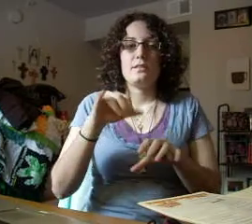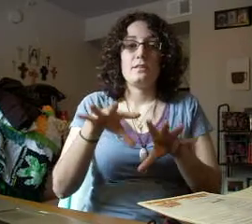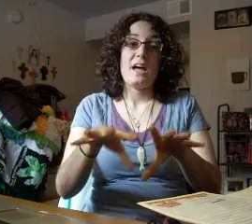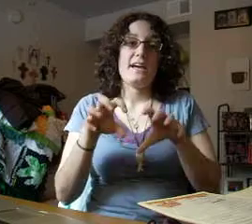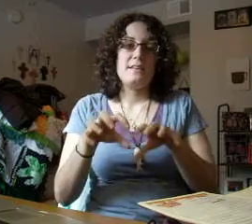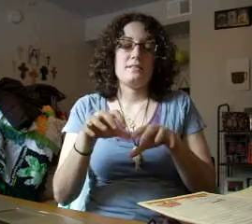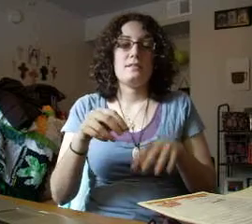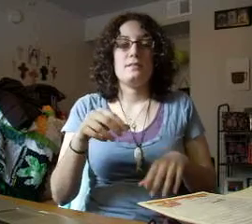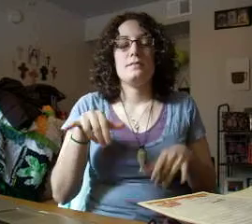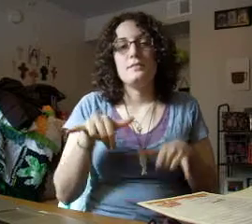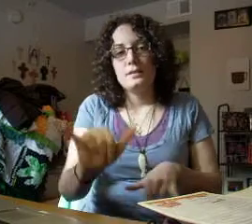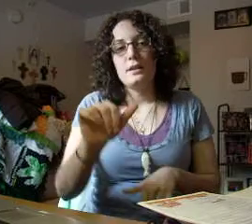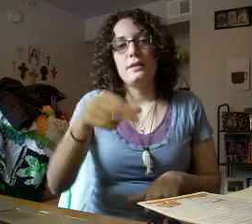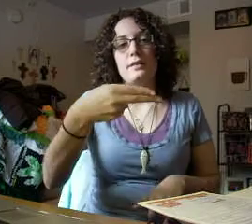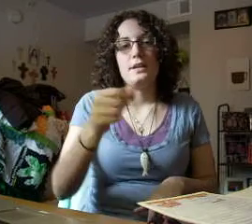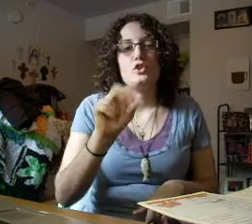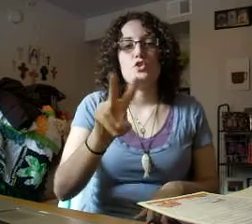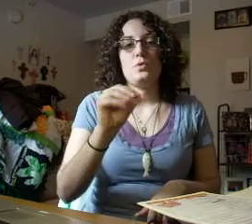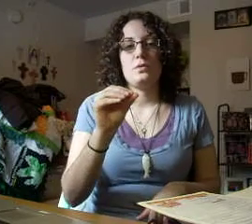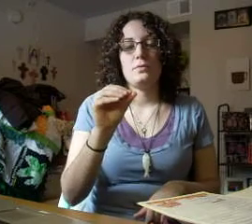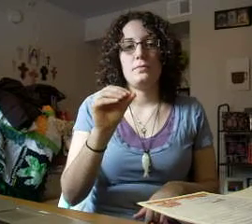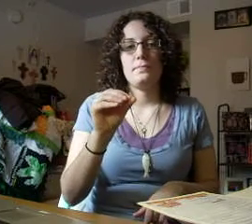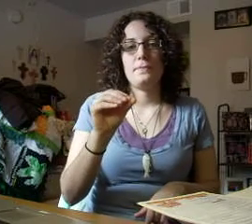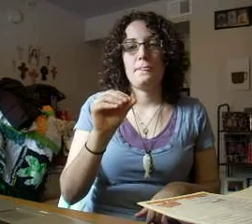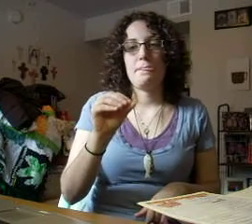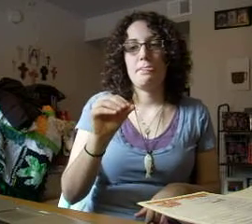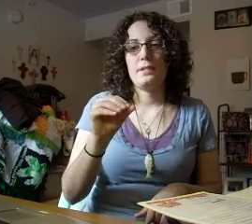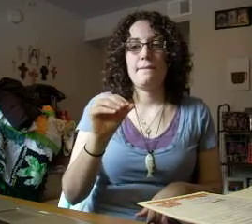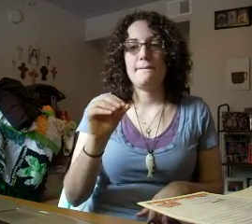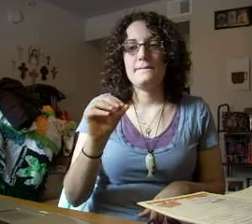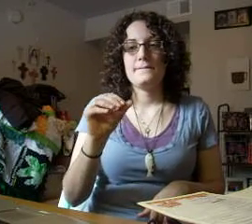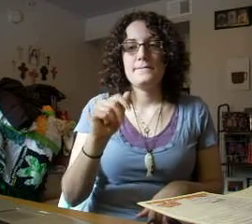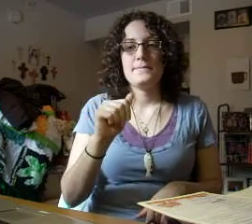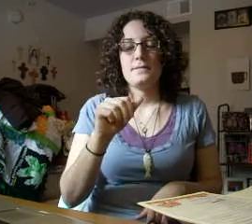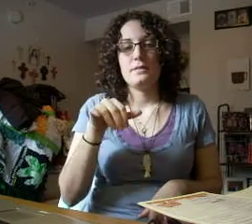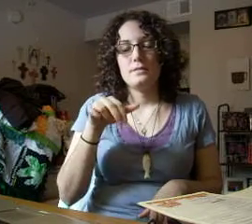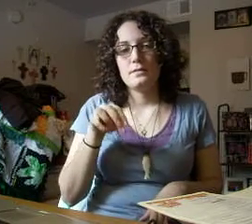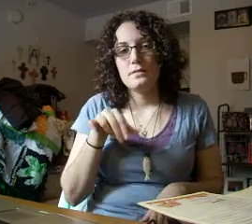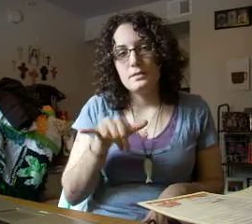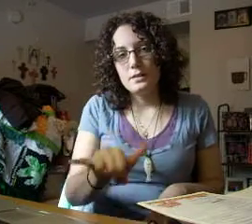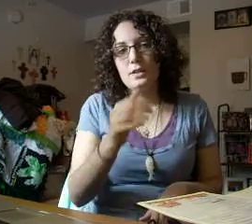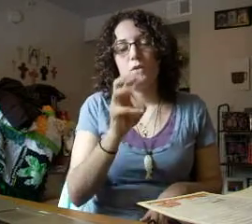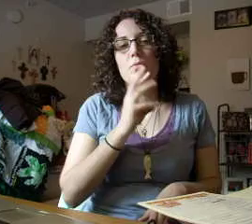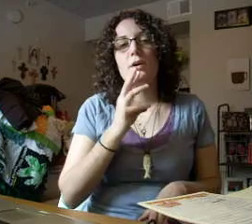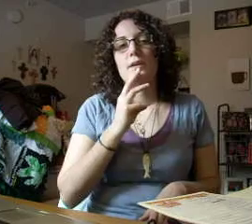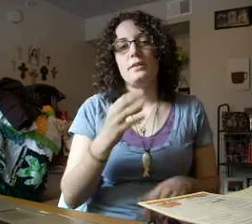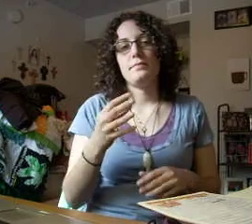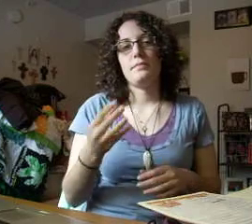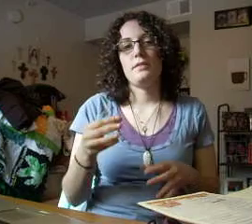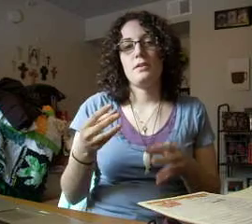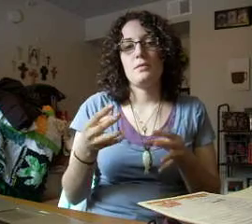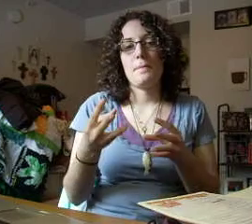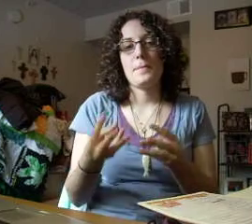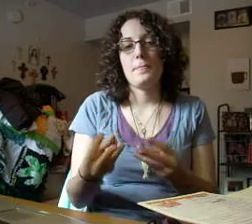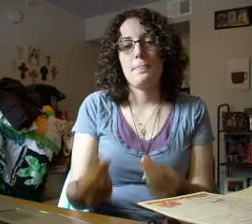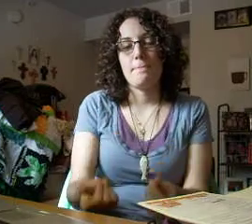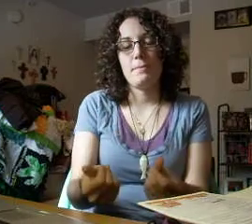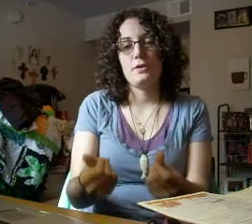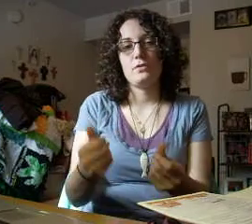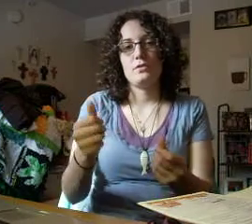its chemical composition has not changed. Its identity is the same. It can melt back to form water and still